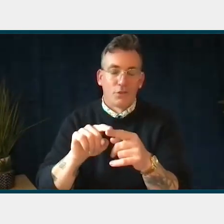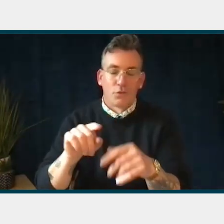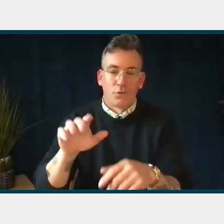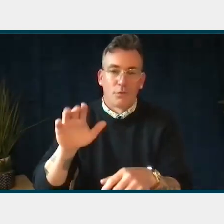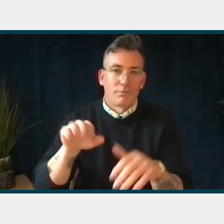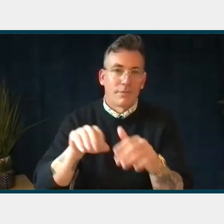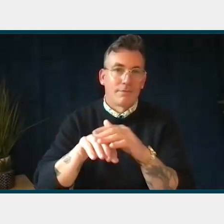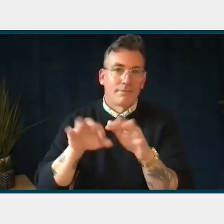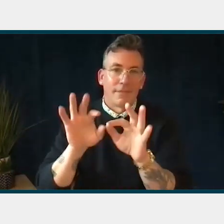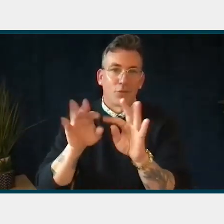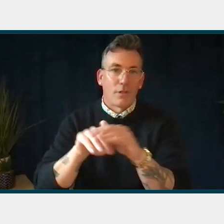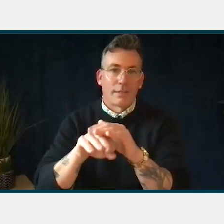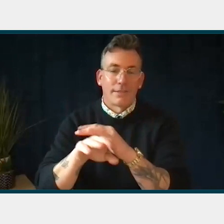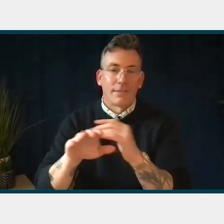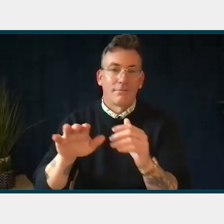go to your